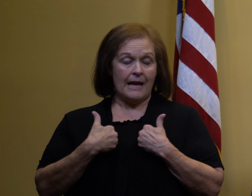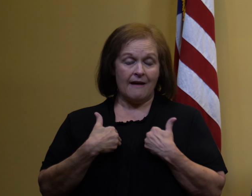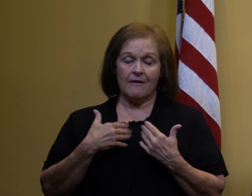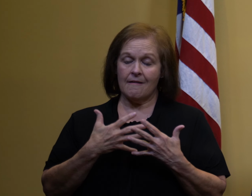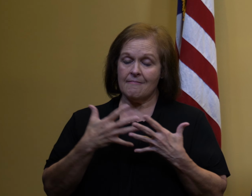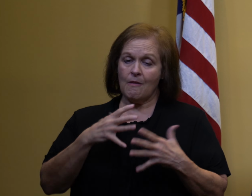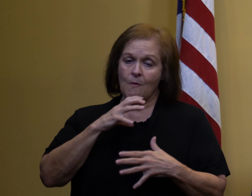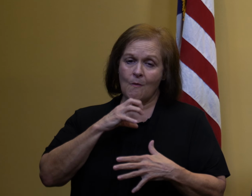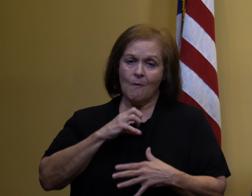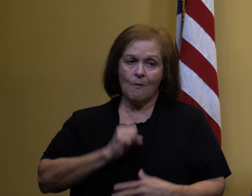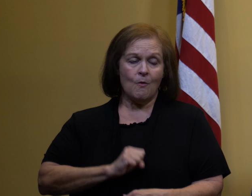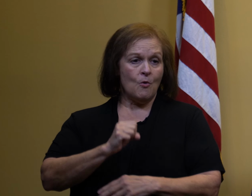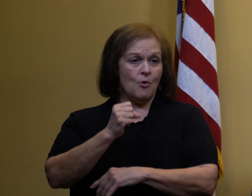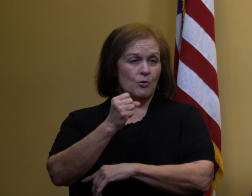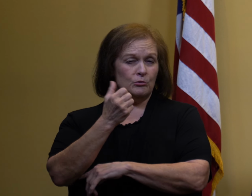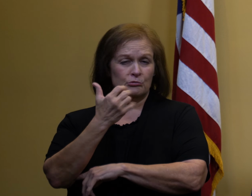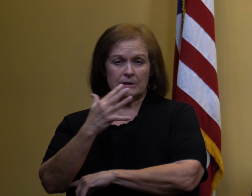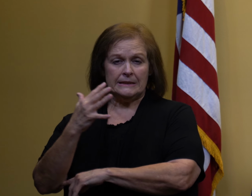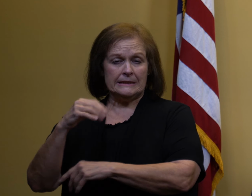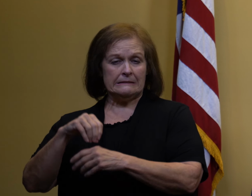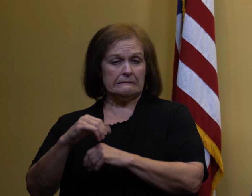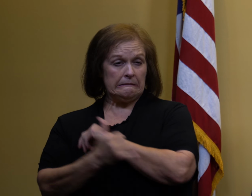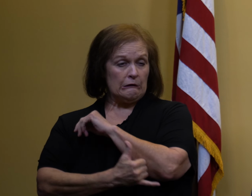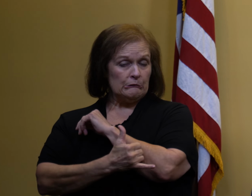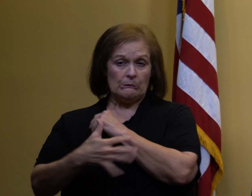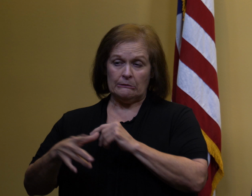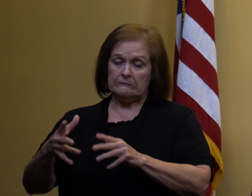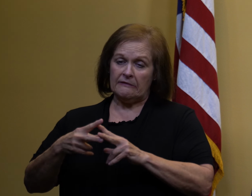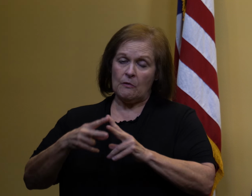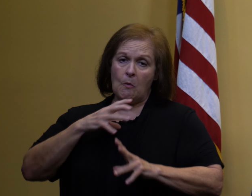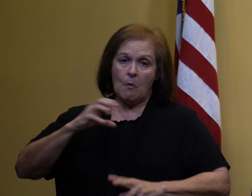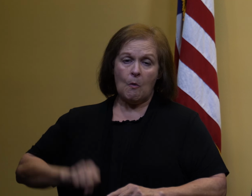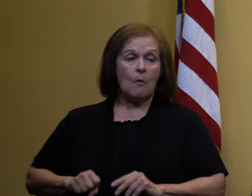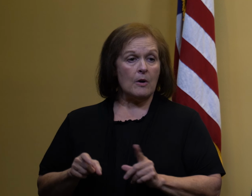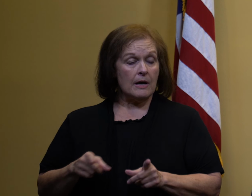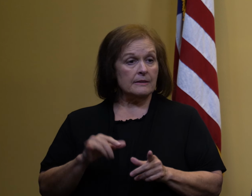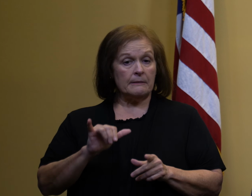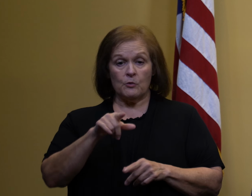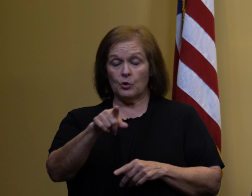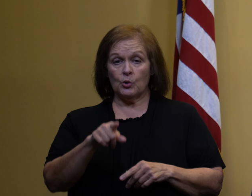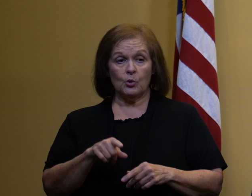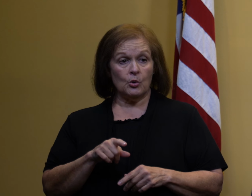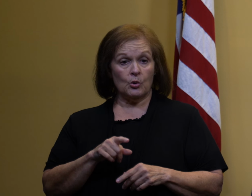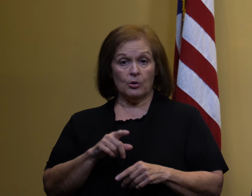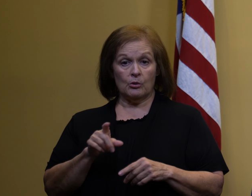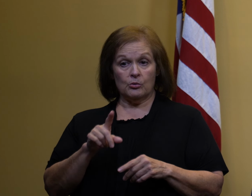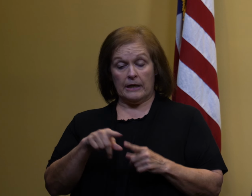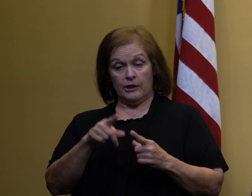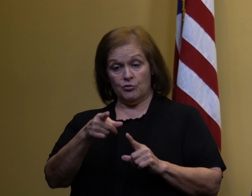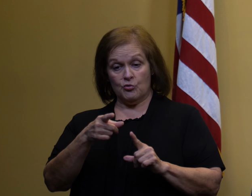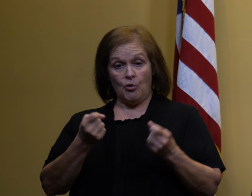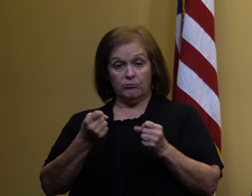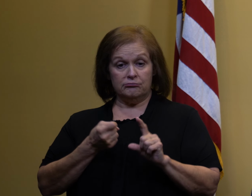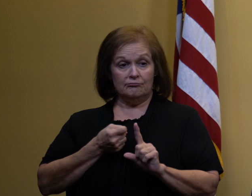oldest oaks in the country. And I used to say, hey, even when you know, a car can hit an oak, and you can pretty much